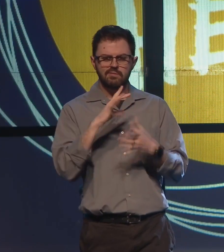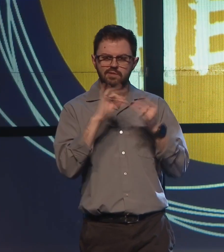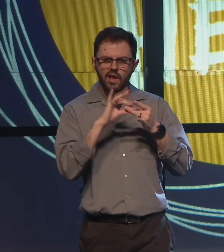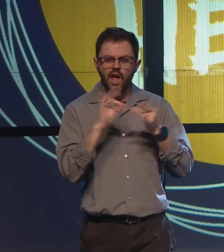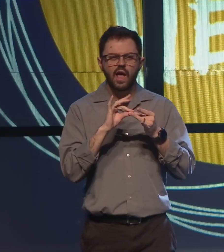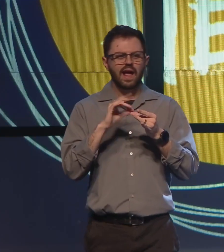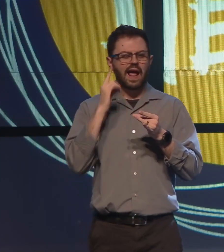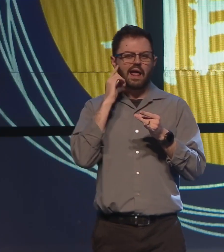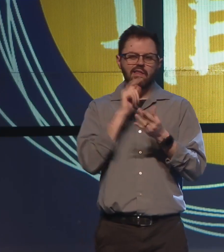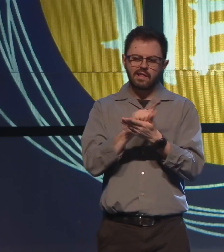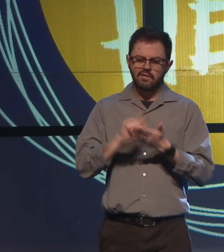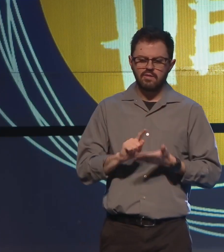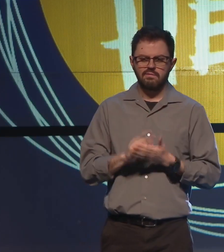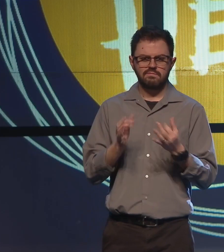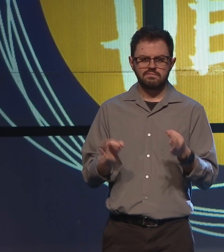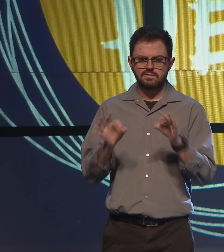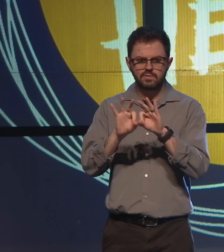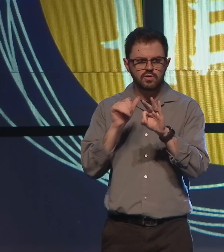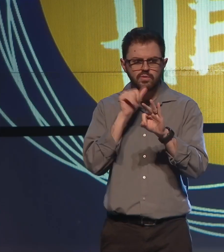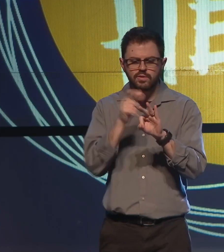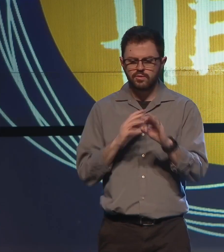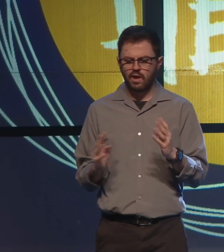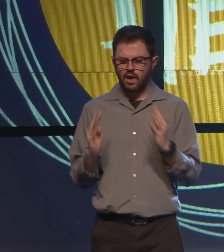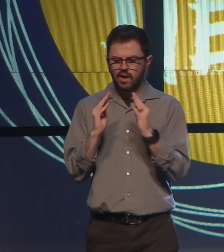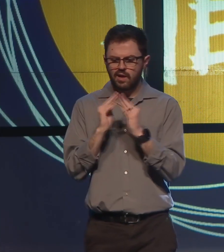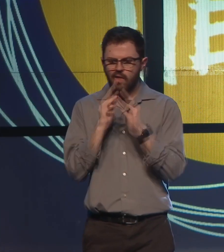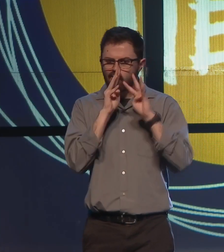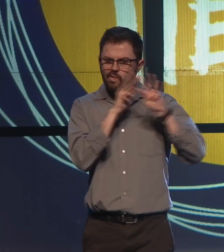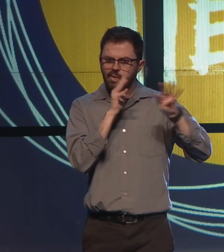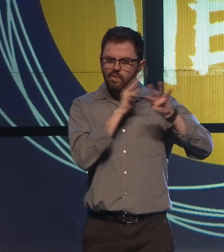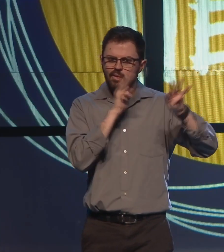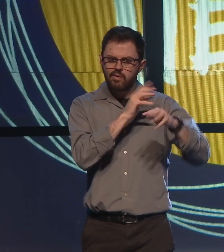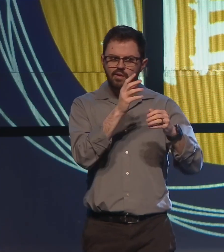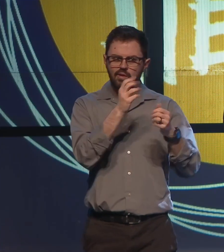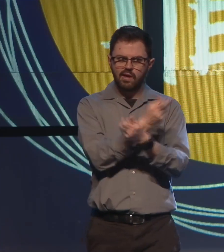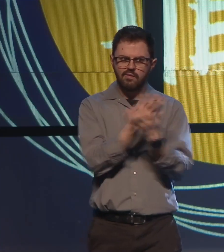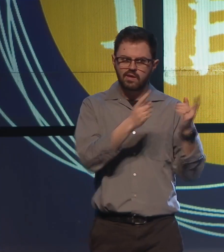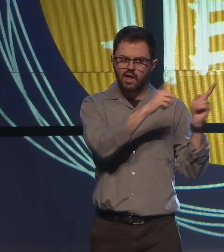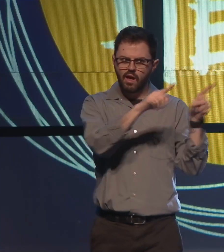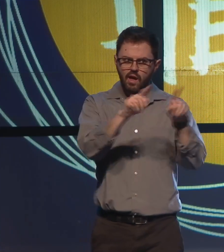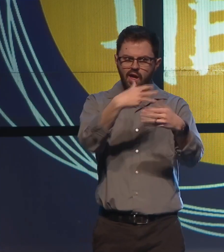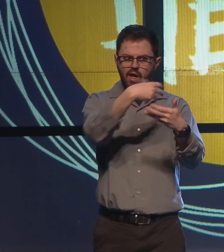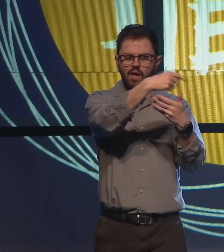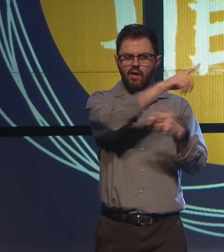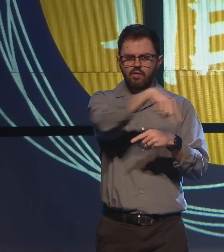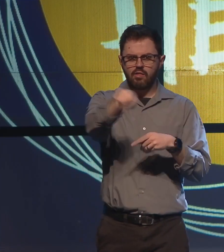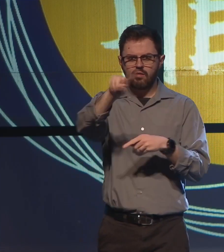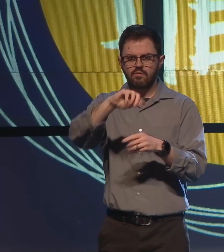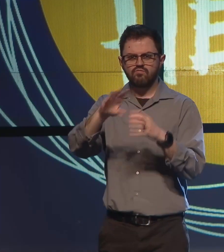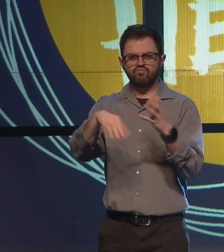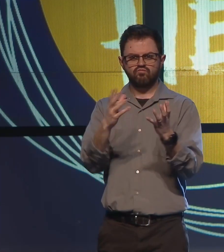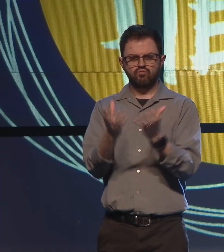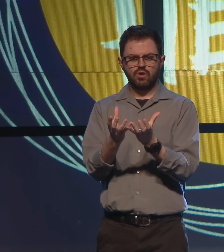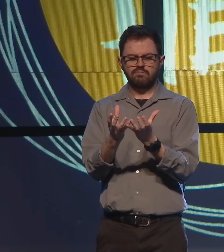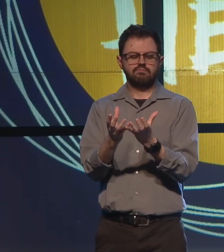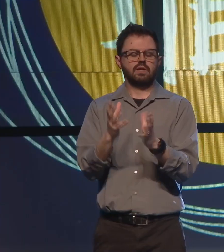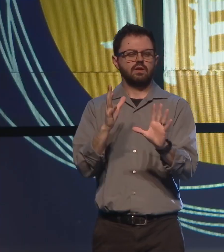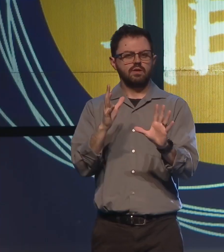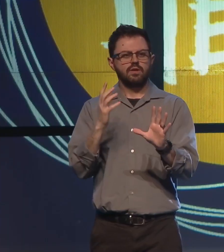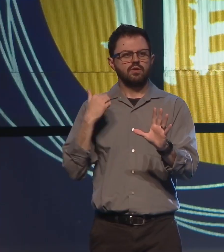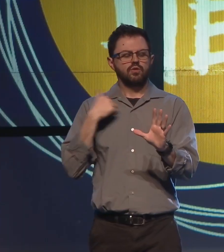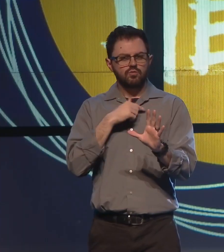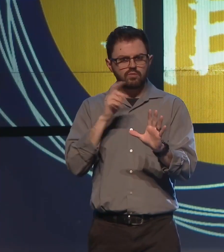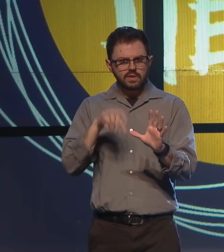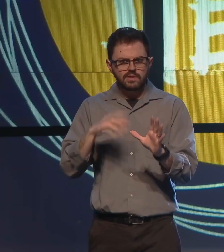as we gather, we don't gather in a bubble and we don't pretend that everything is okay, but that we recognize we're called as followers of Jesus to